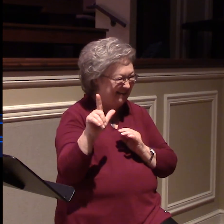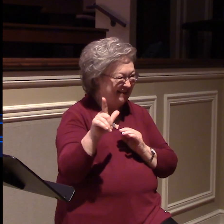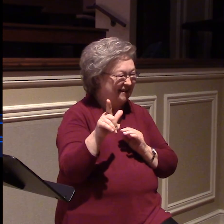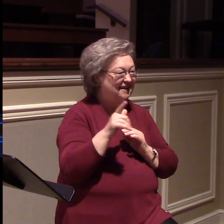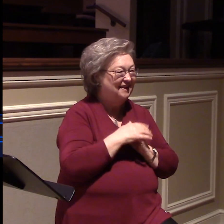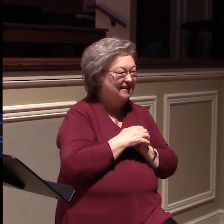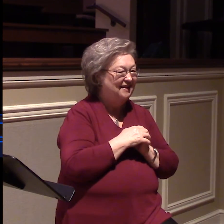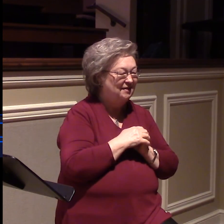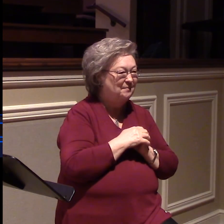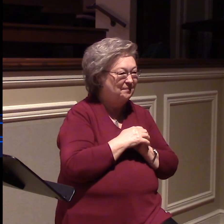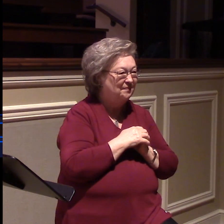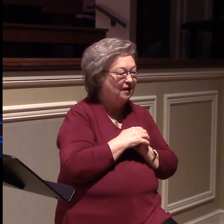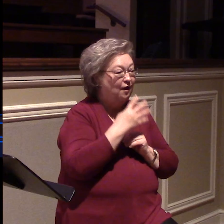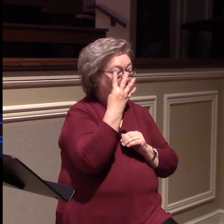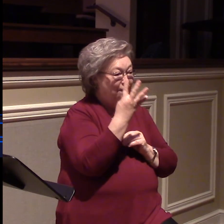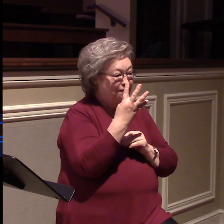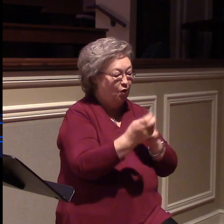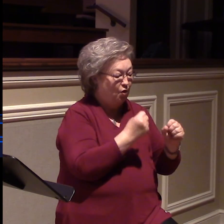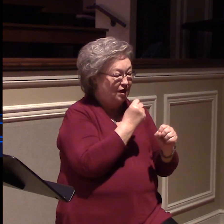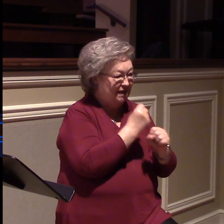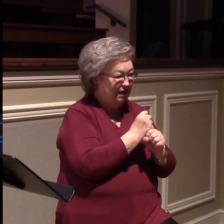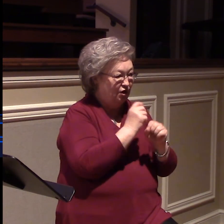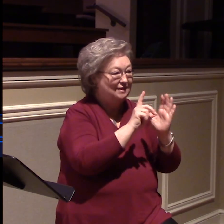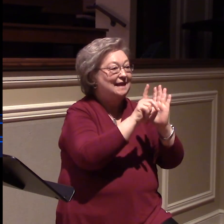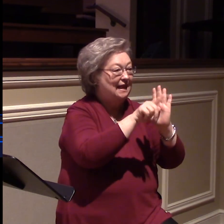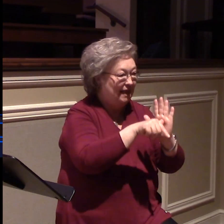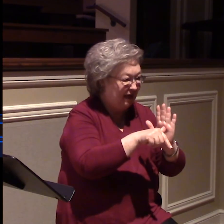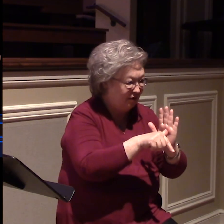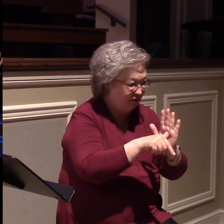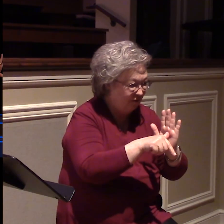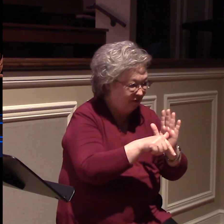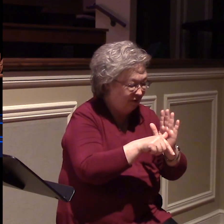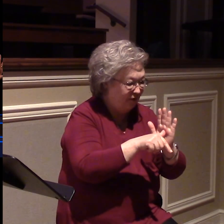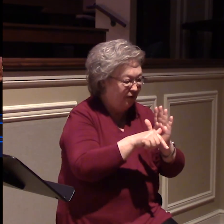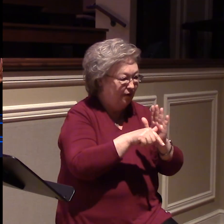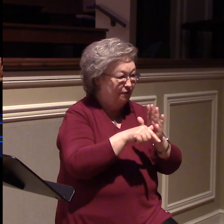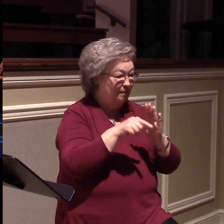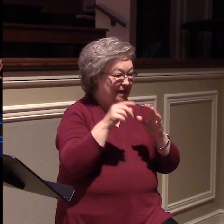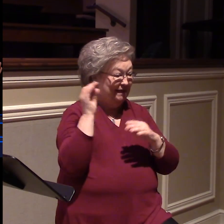amphibious invasion in human history was launched from that island.